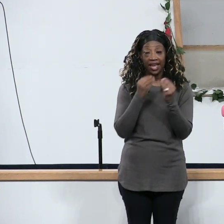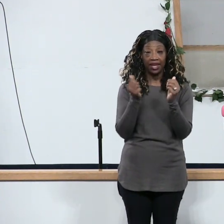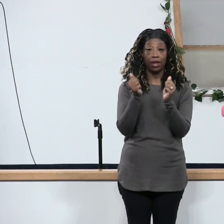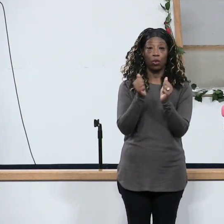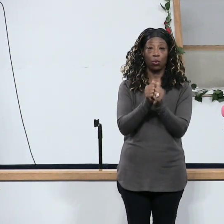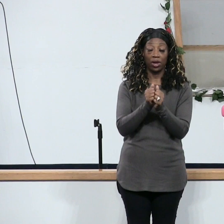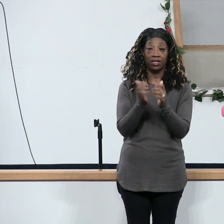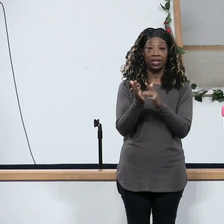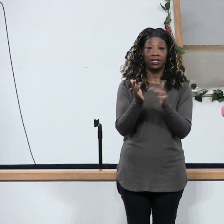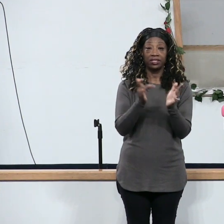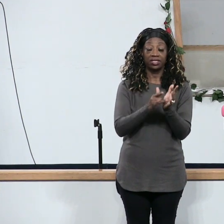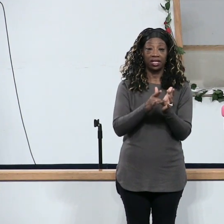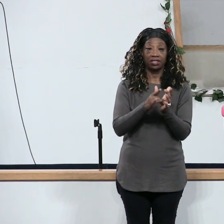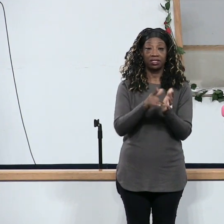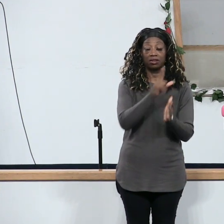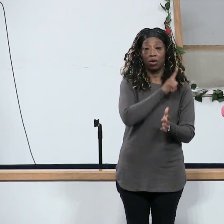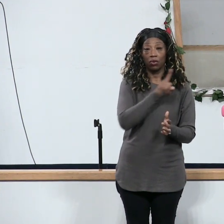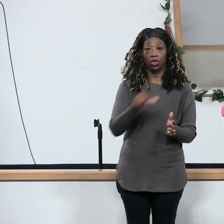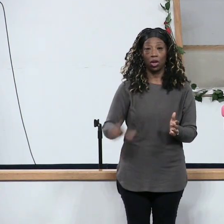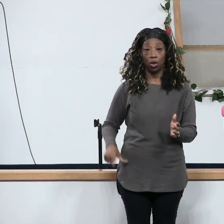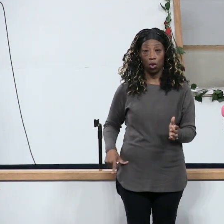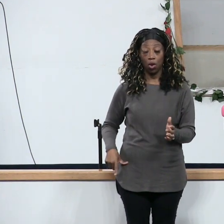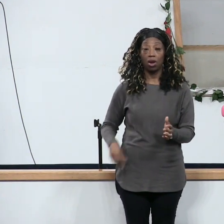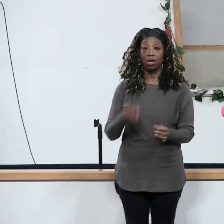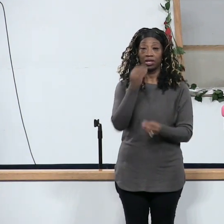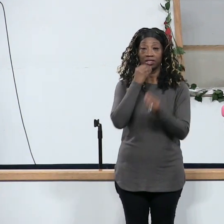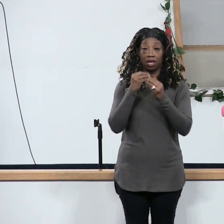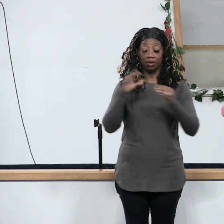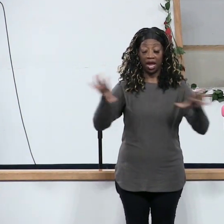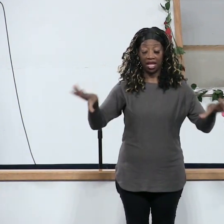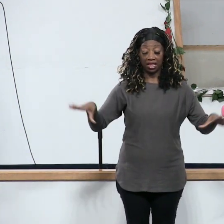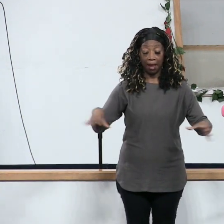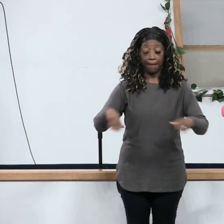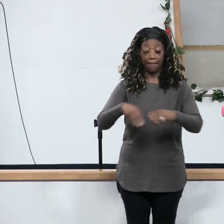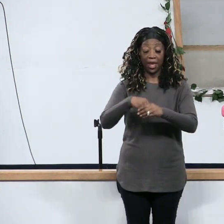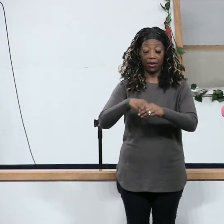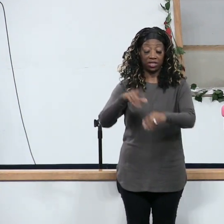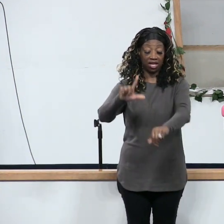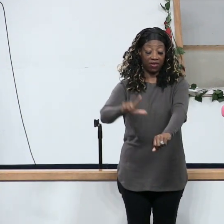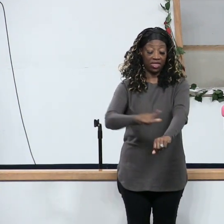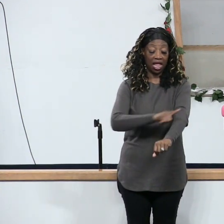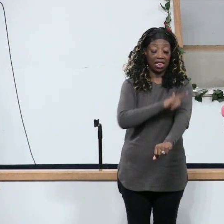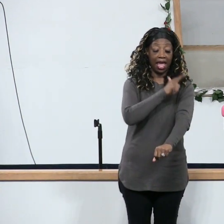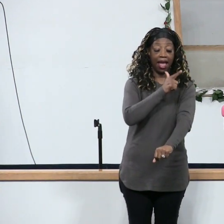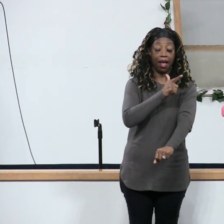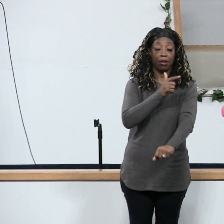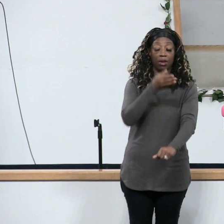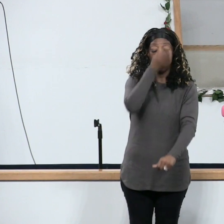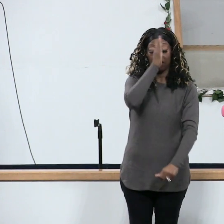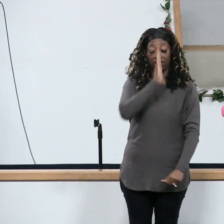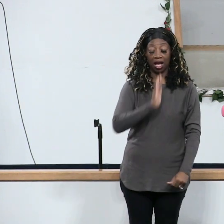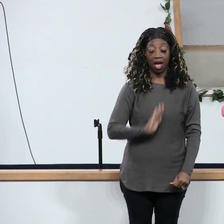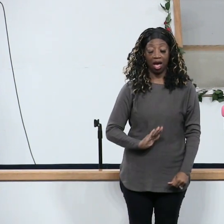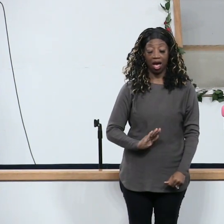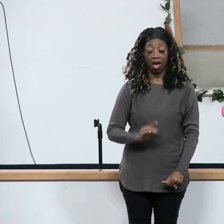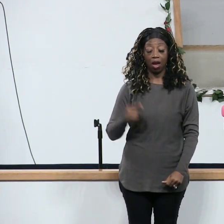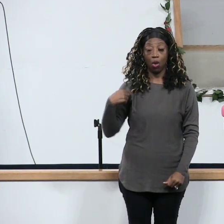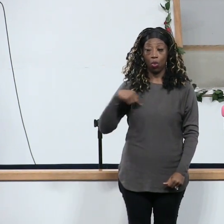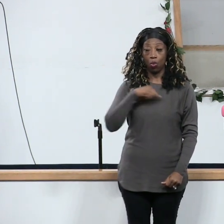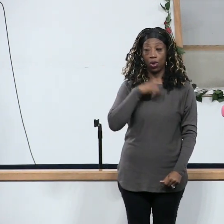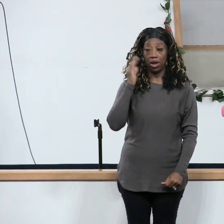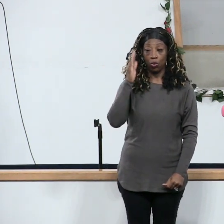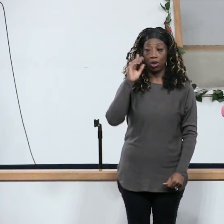the supper of the marriage of the Lamb of God, where we will